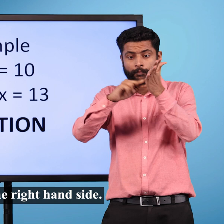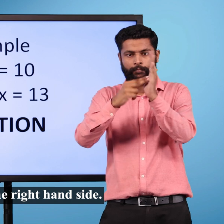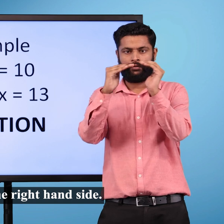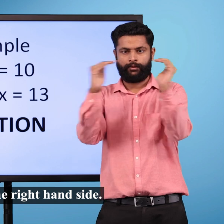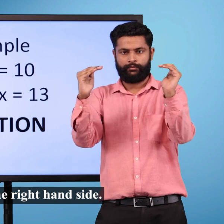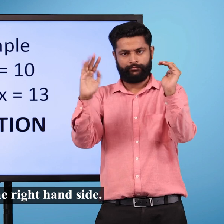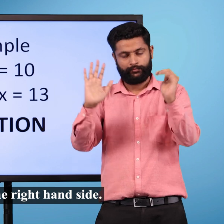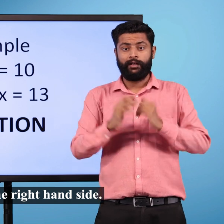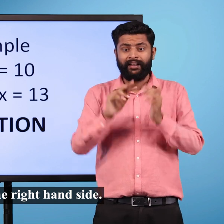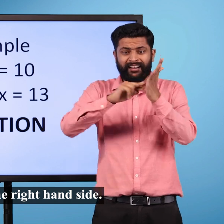side.